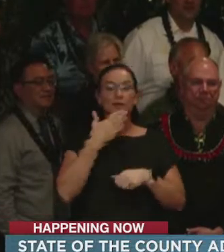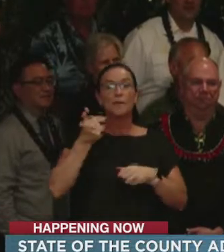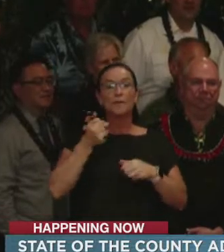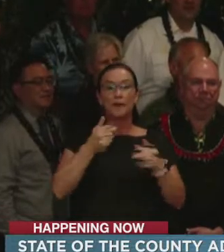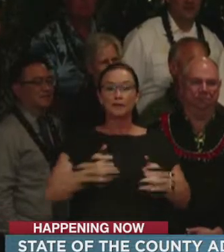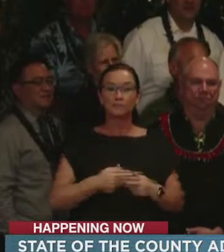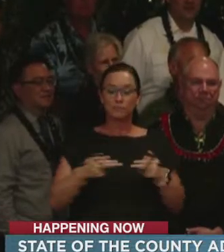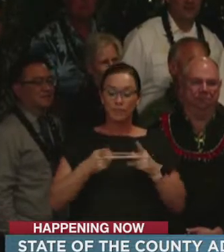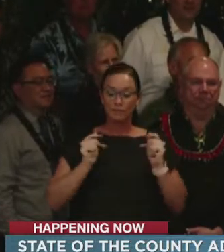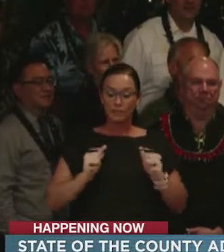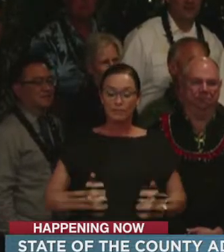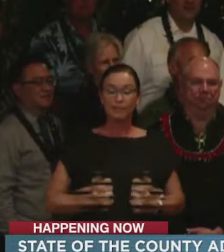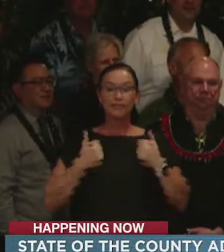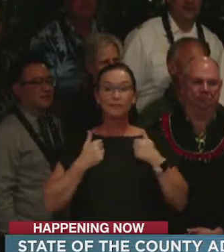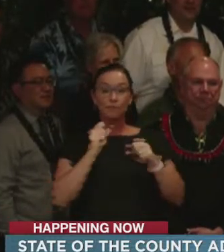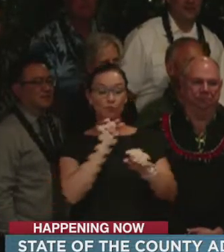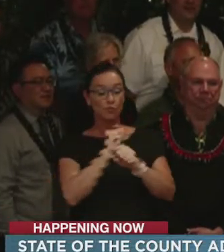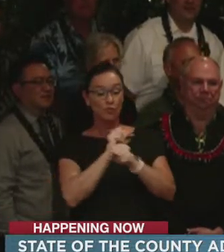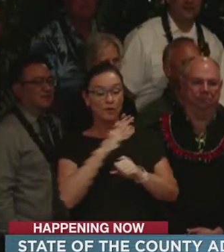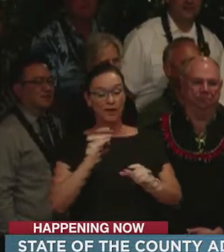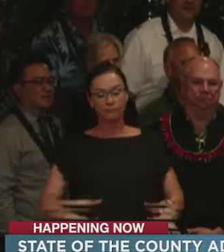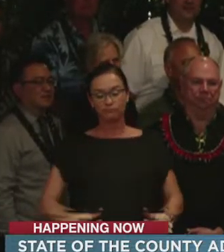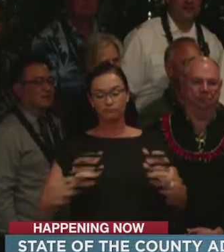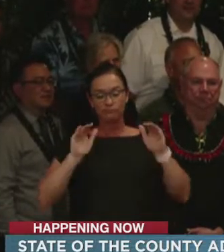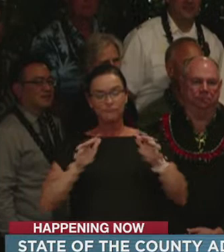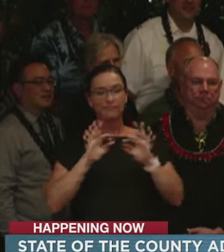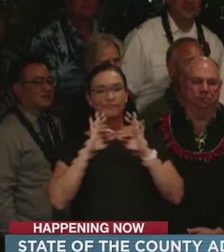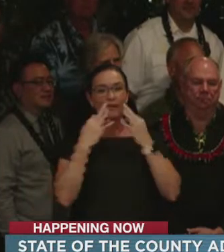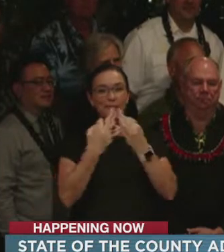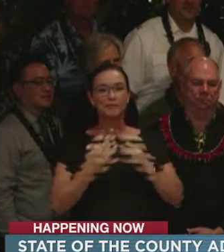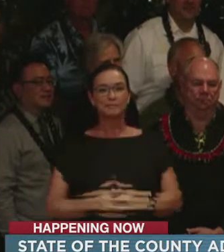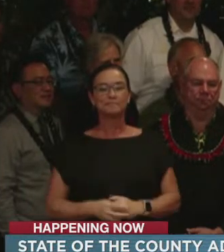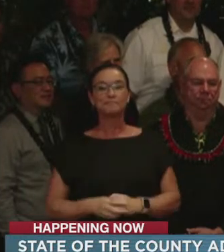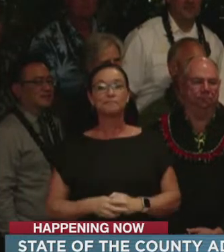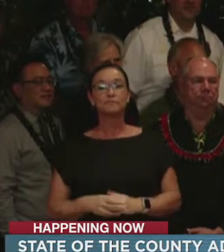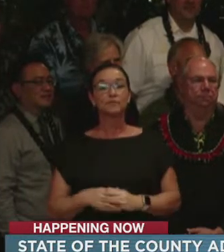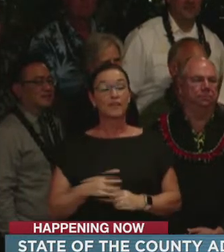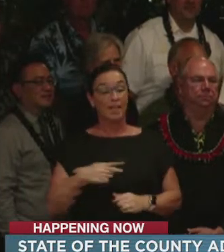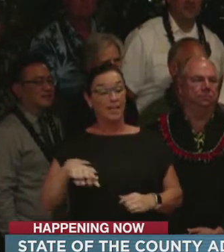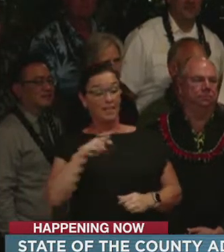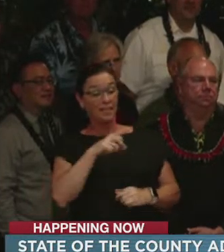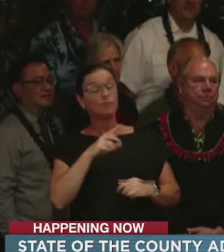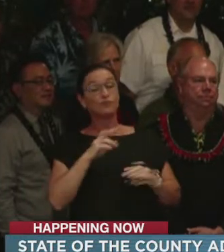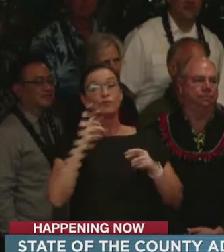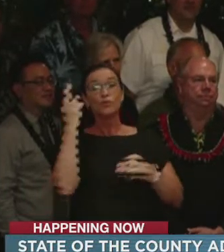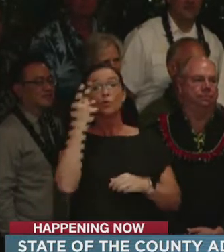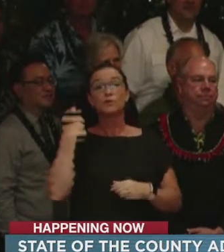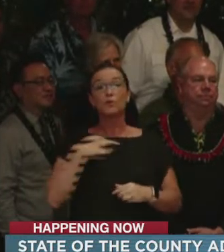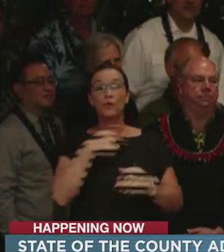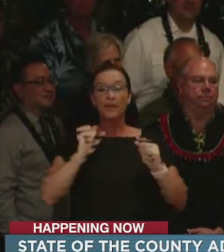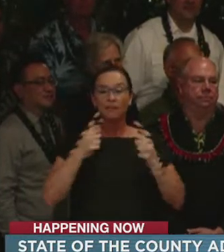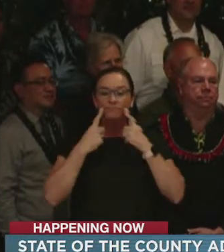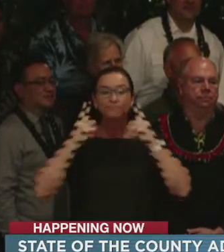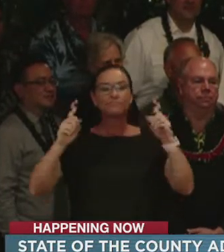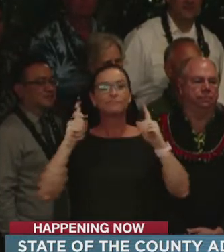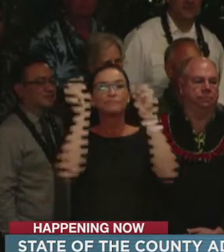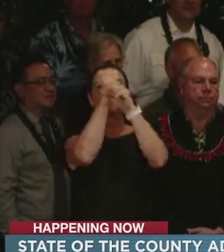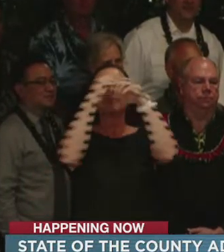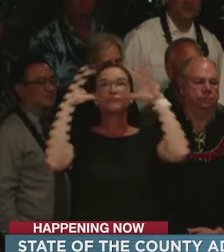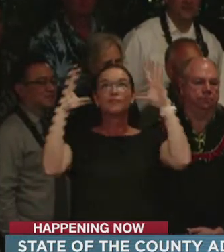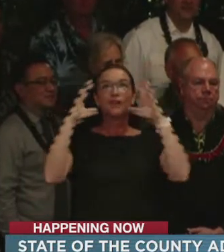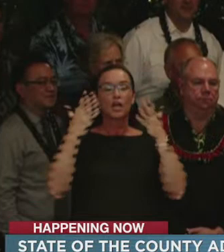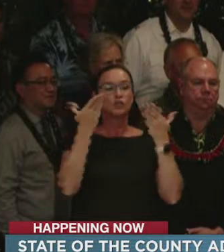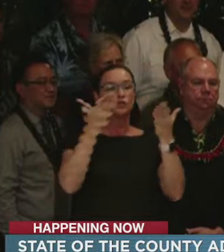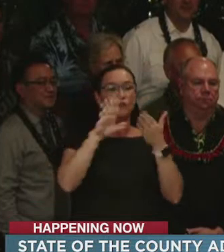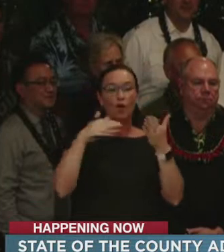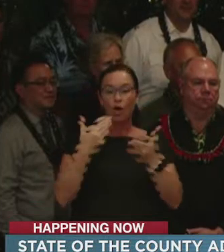live, work, and raise a family. They're the real reason we can carry out our vision and serve the communities from Hilo